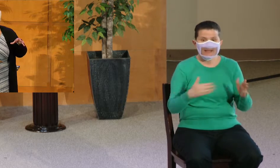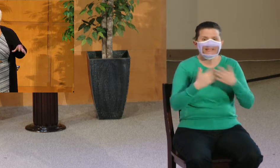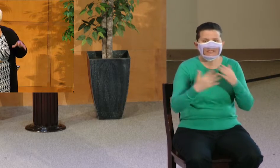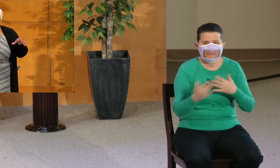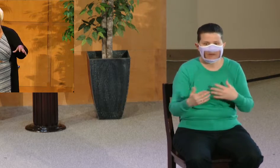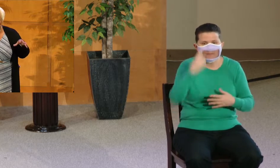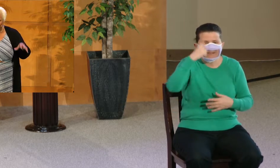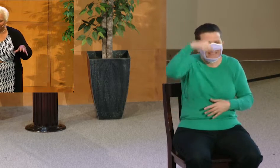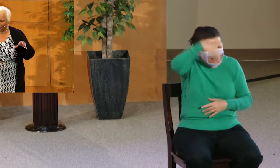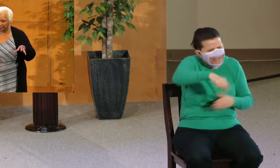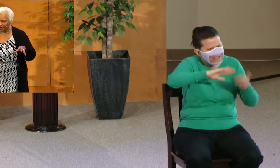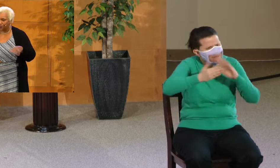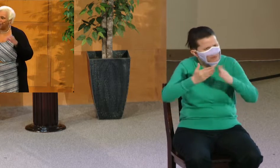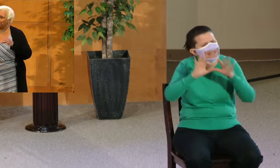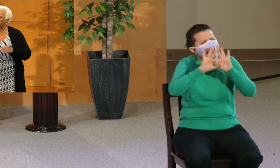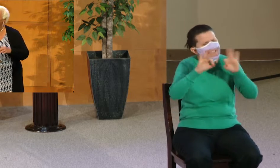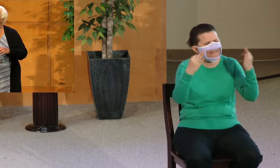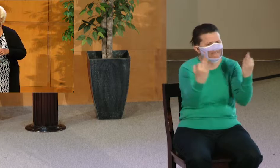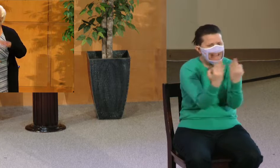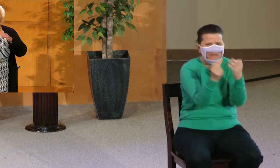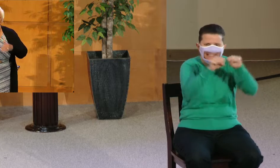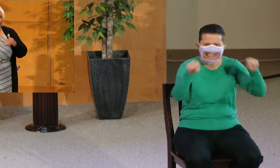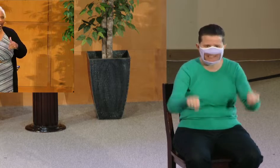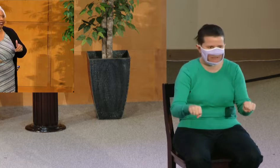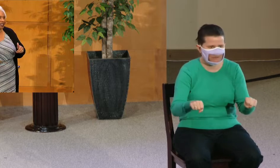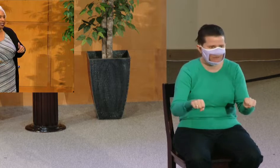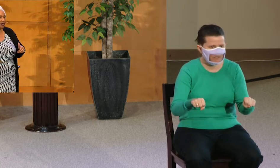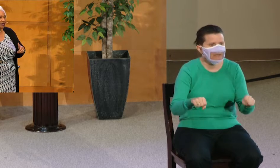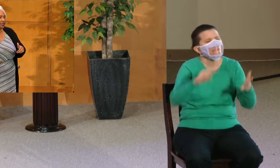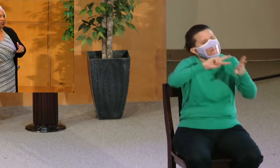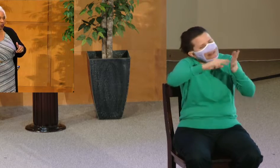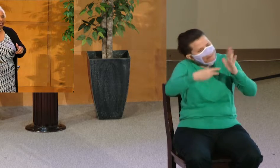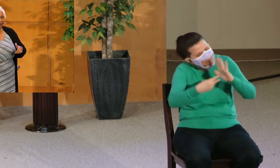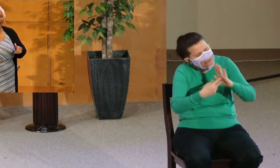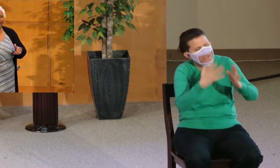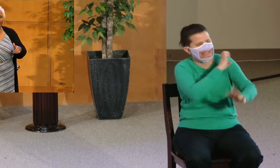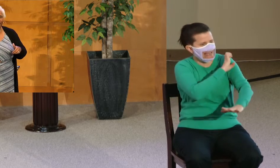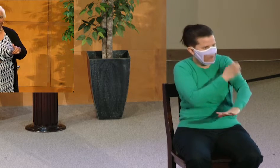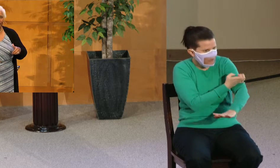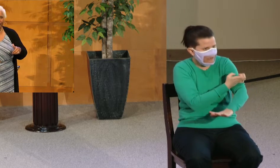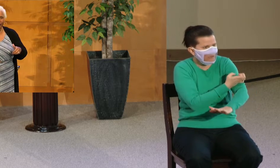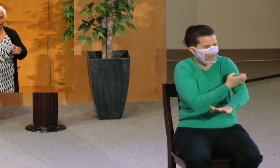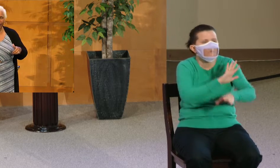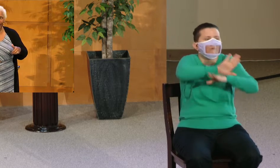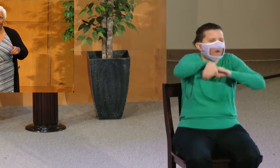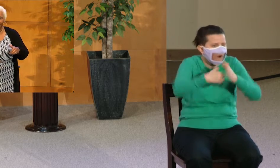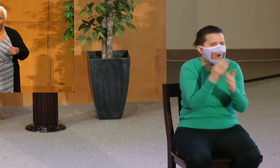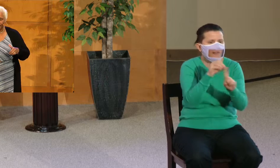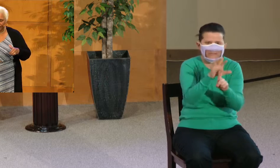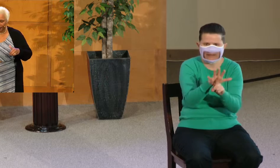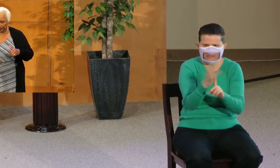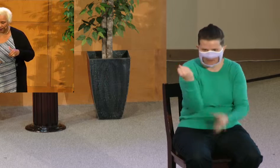This community is a family system. So that means energetically, you're impacted. Got